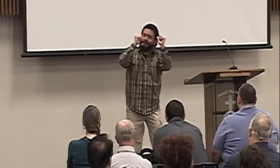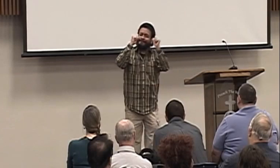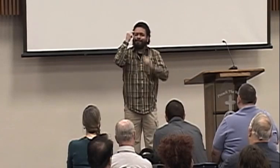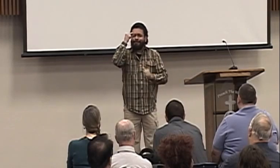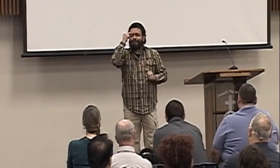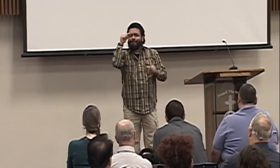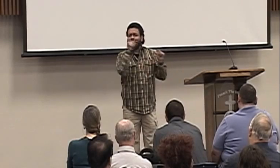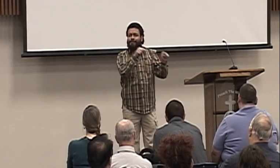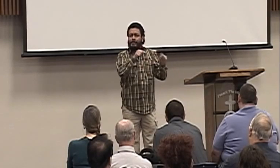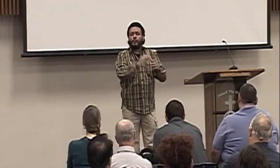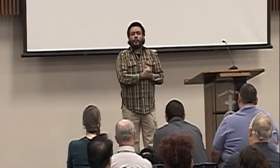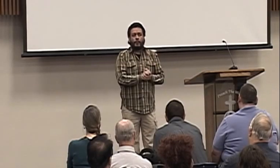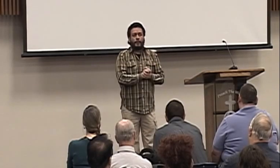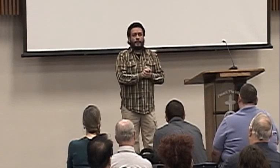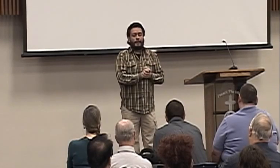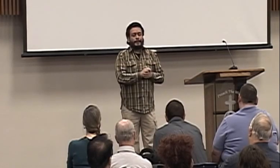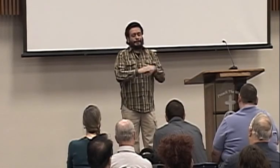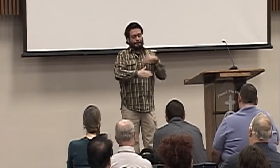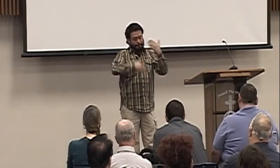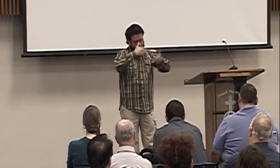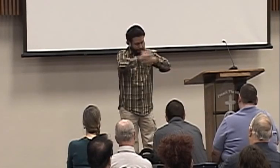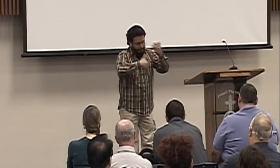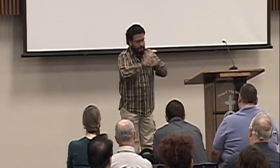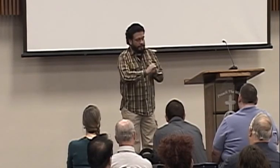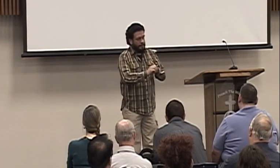and we had a hope to be able to make that happen.